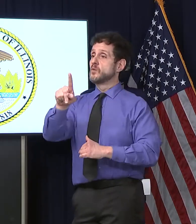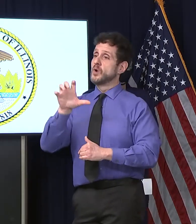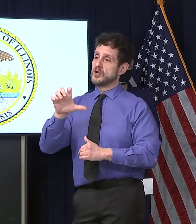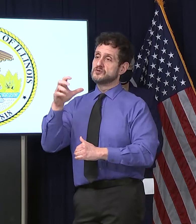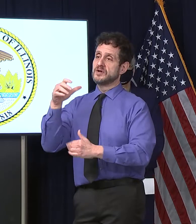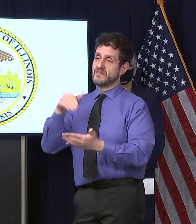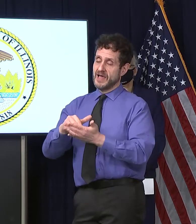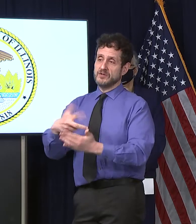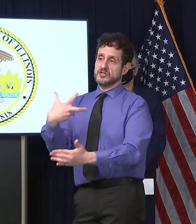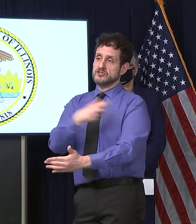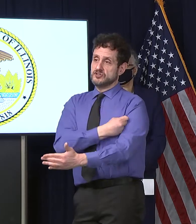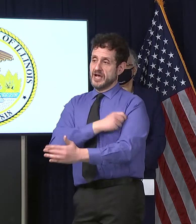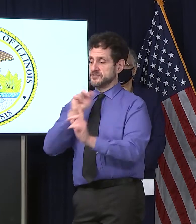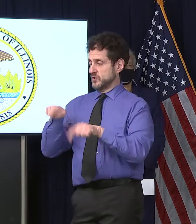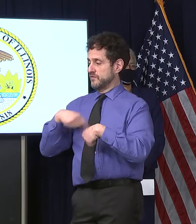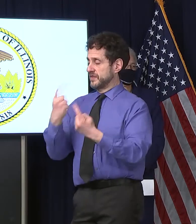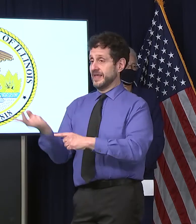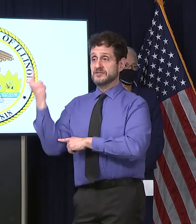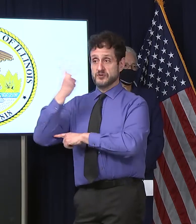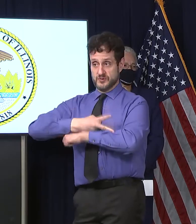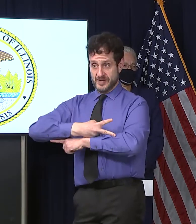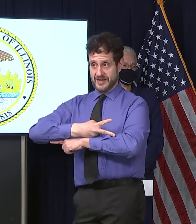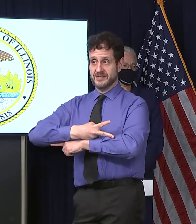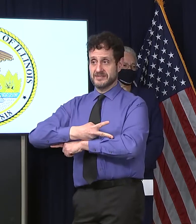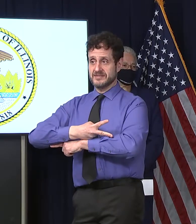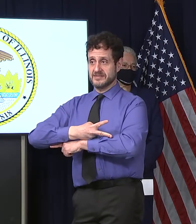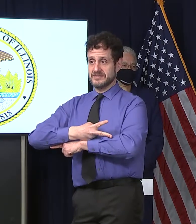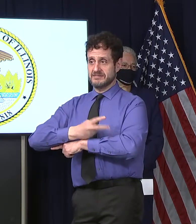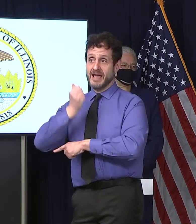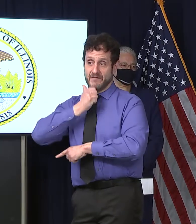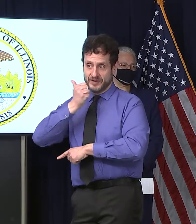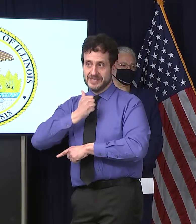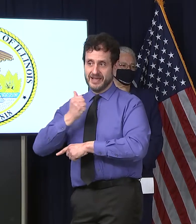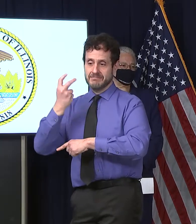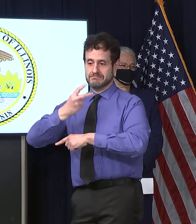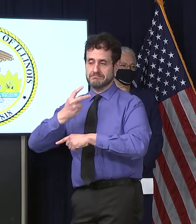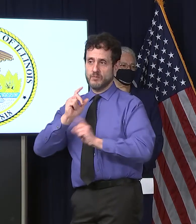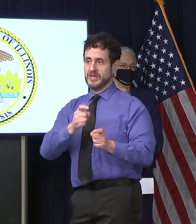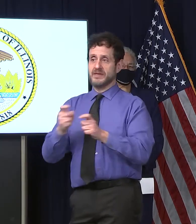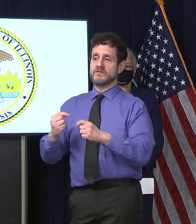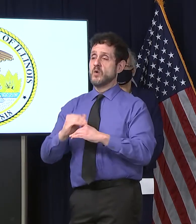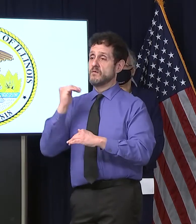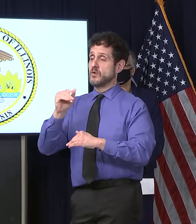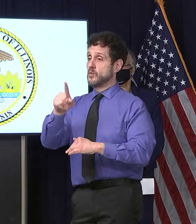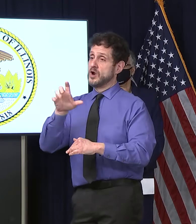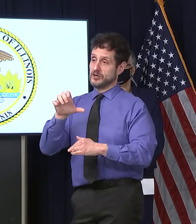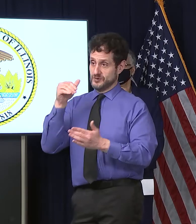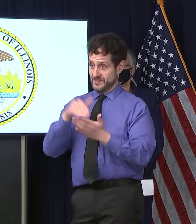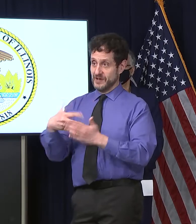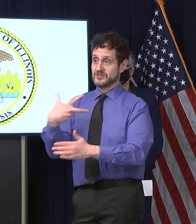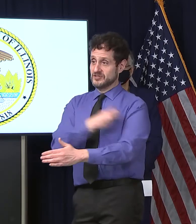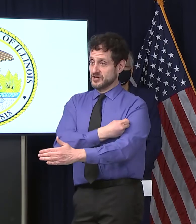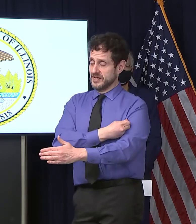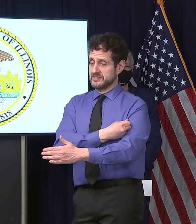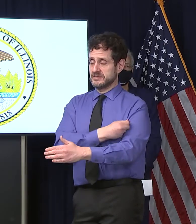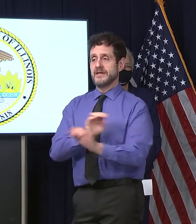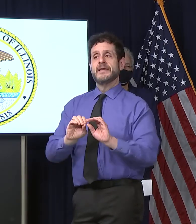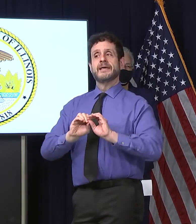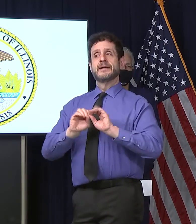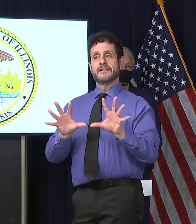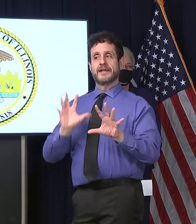each of the last 2 days, including what we're reporting for yesterday. So it's clear that our